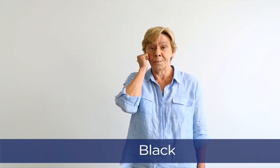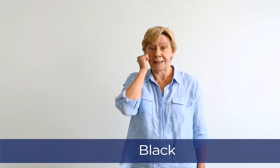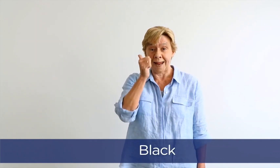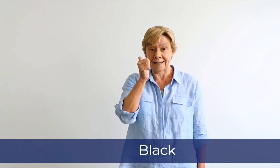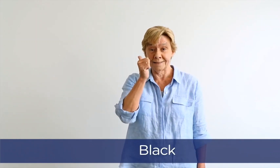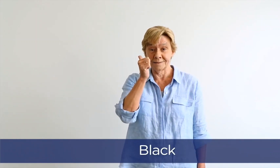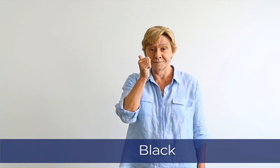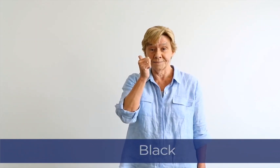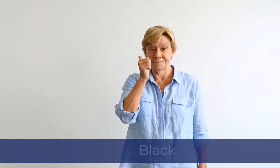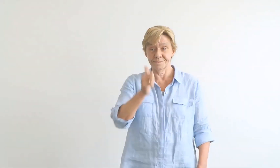black.